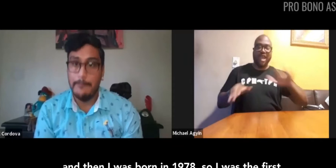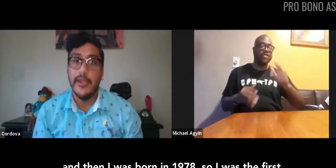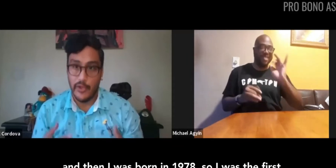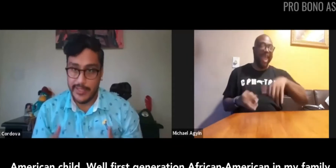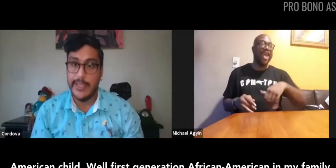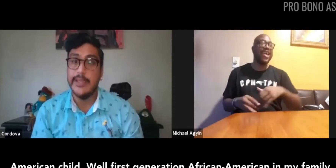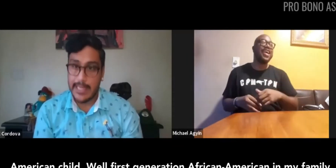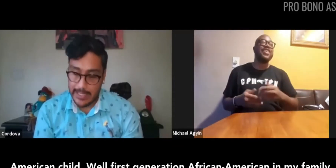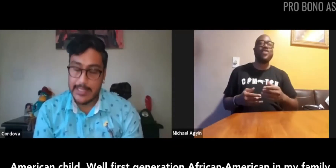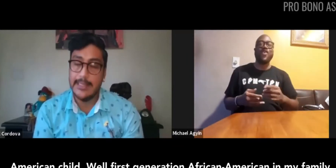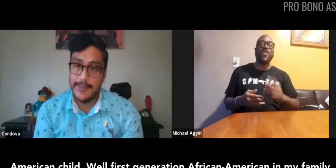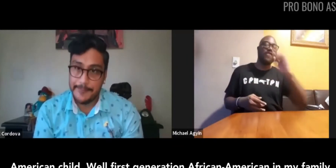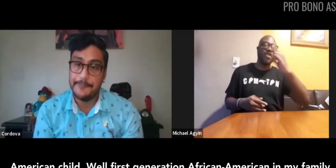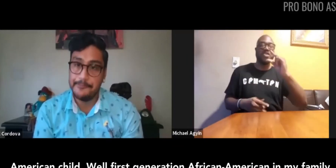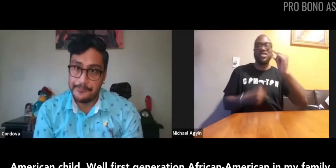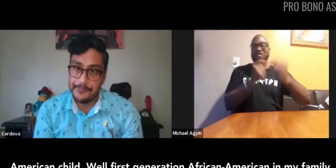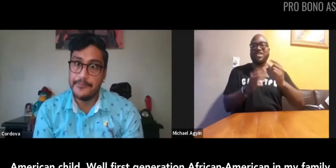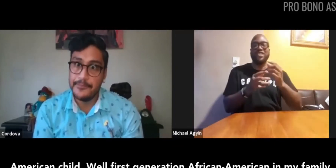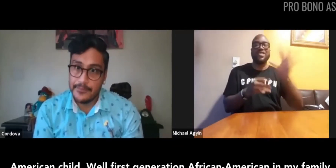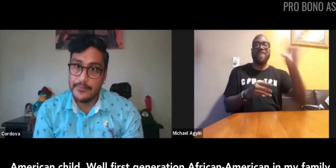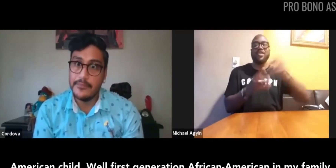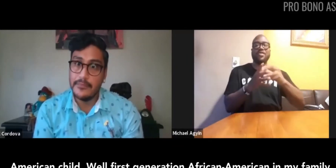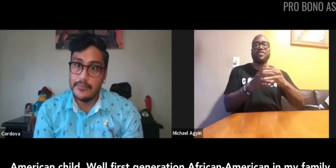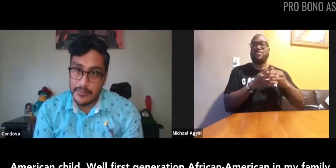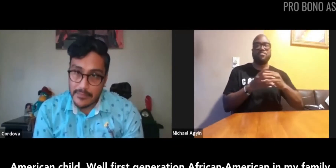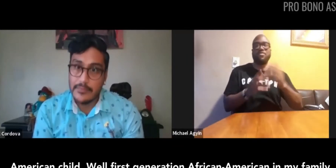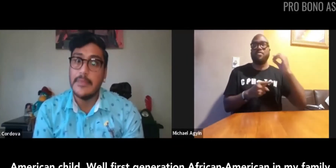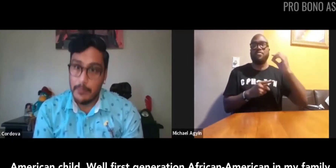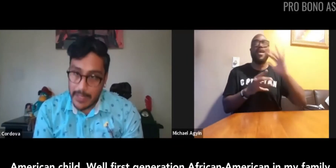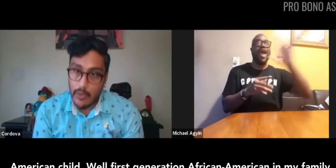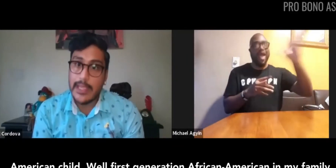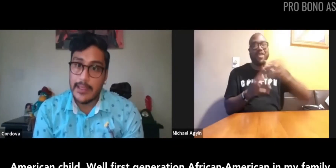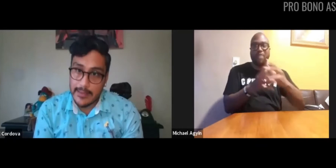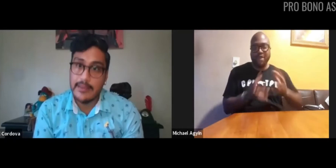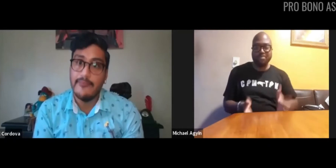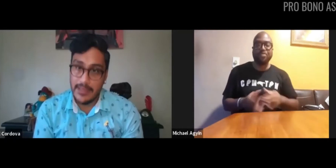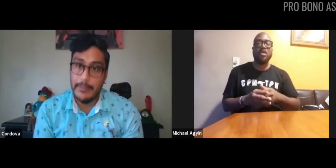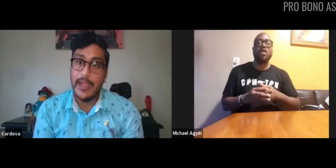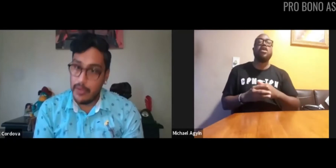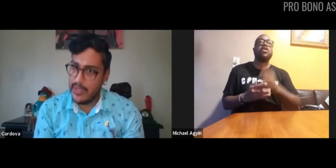So I was the first American child. Well, first generation African American in my family.